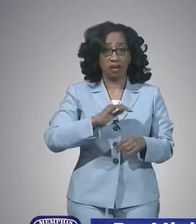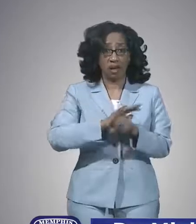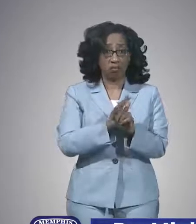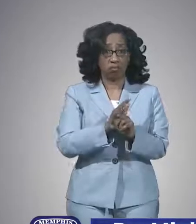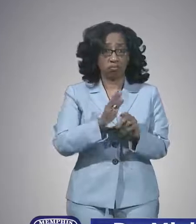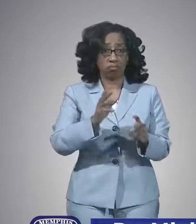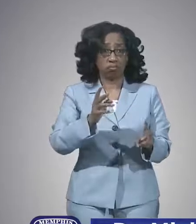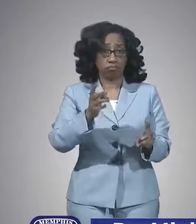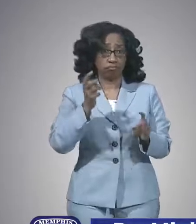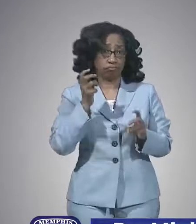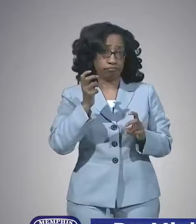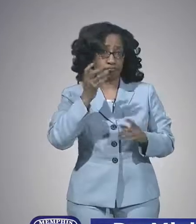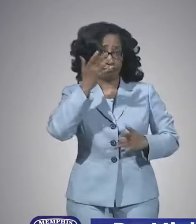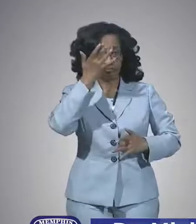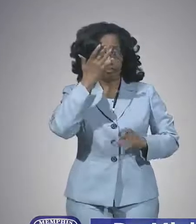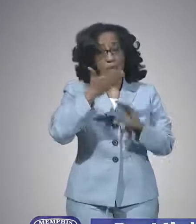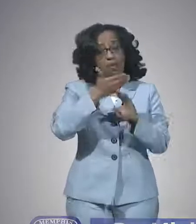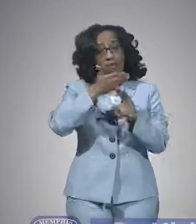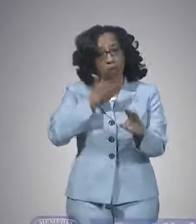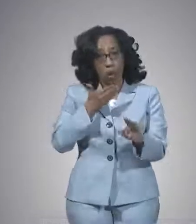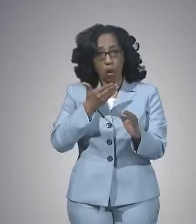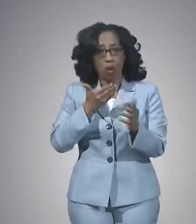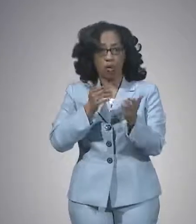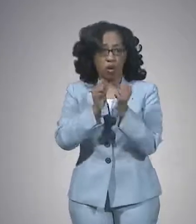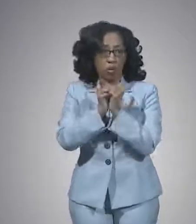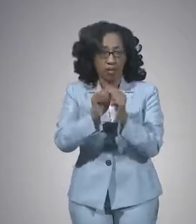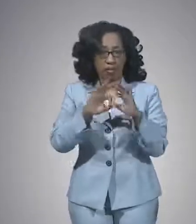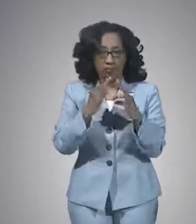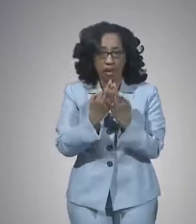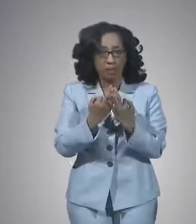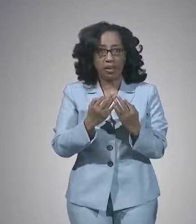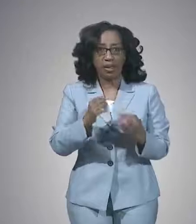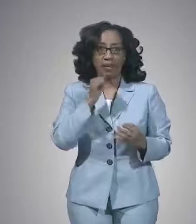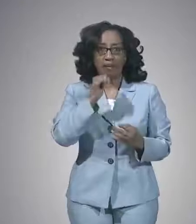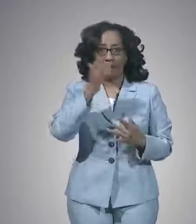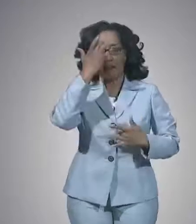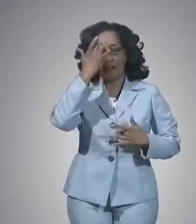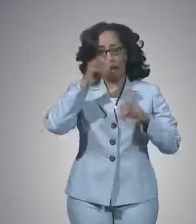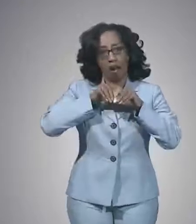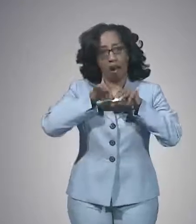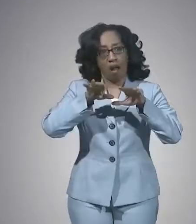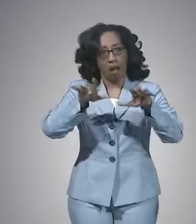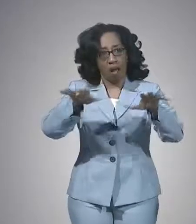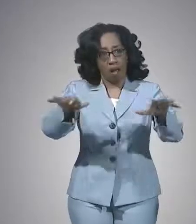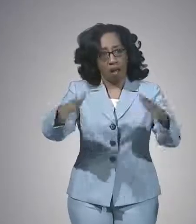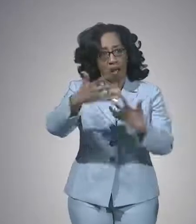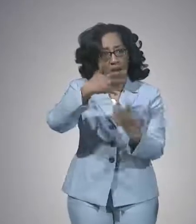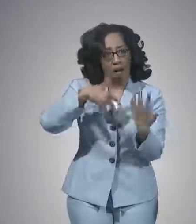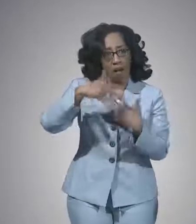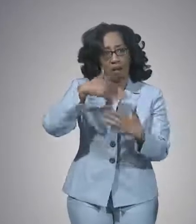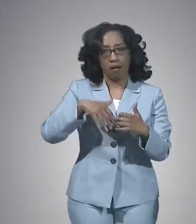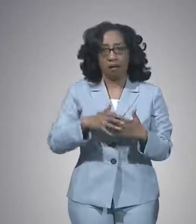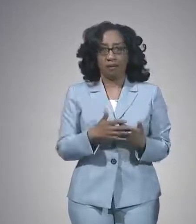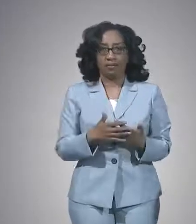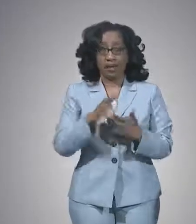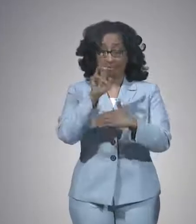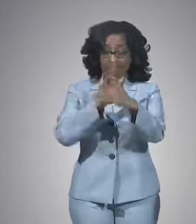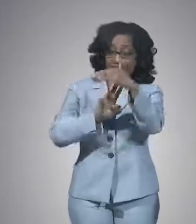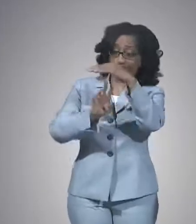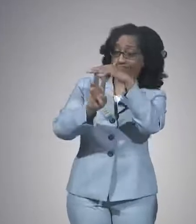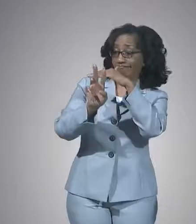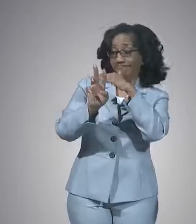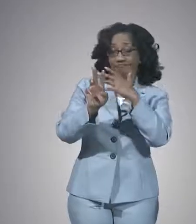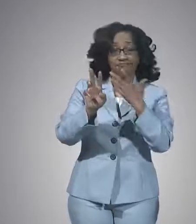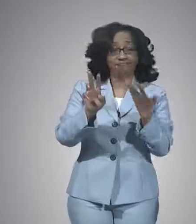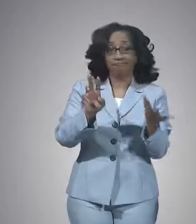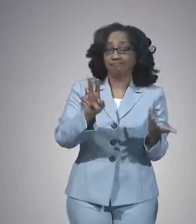not spreading virus among themselves and in their family and friend groups. We can't really give you a projection right now